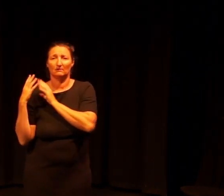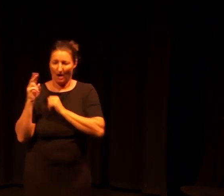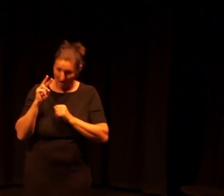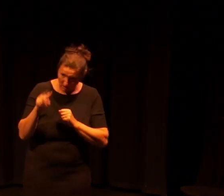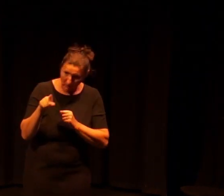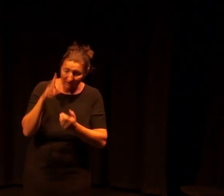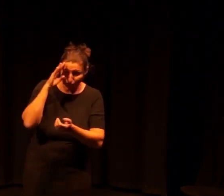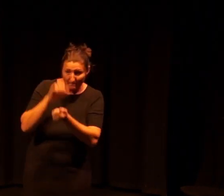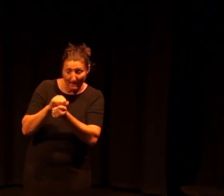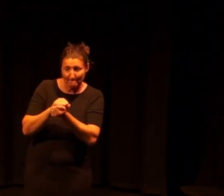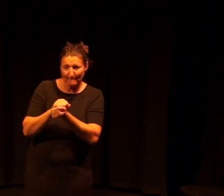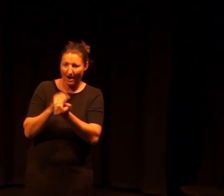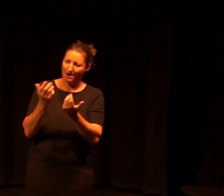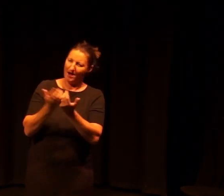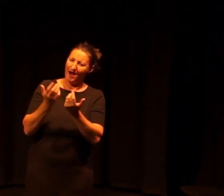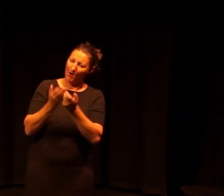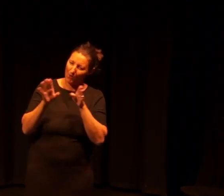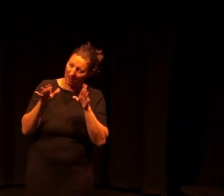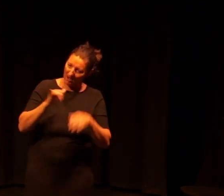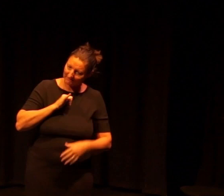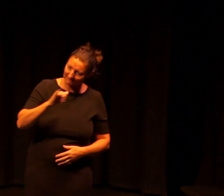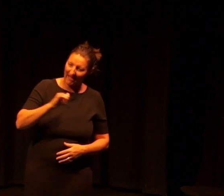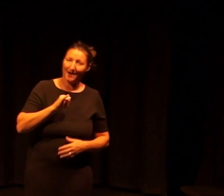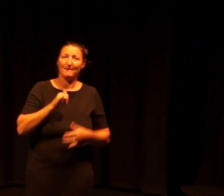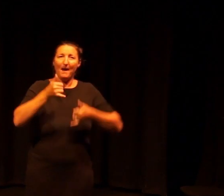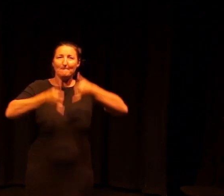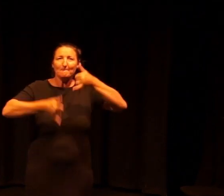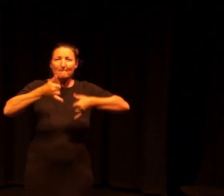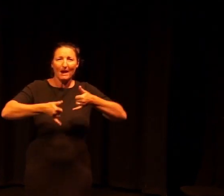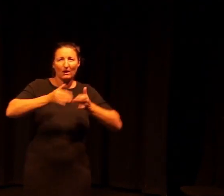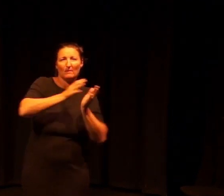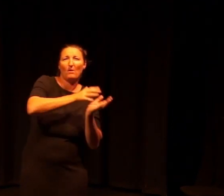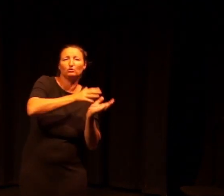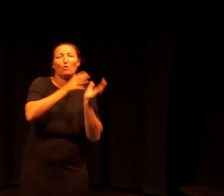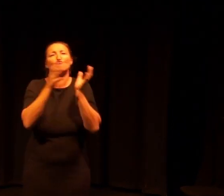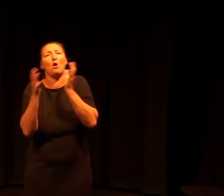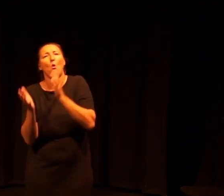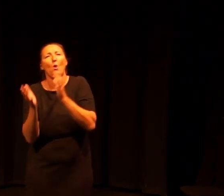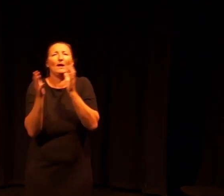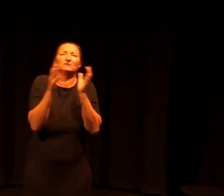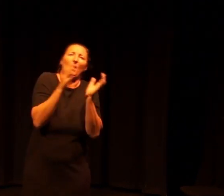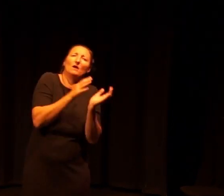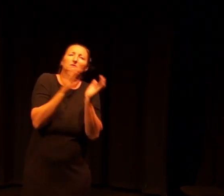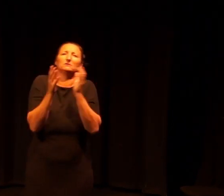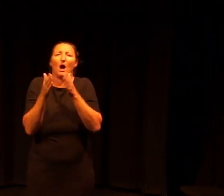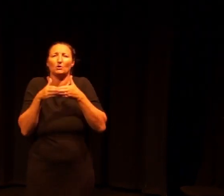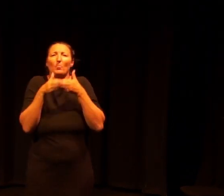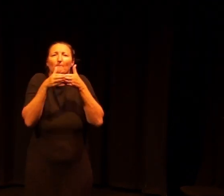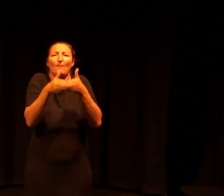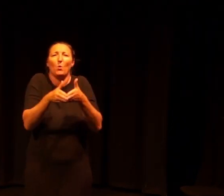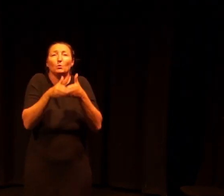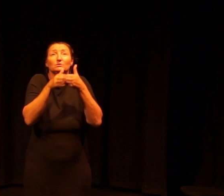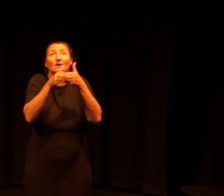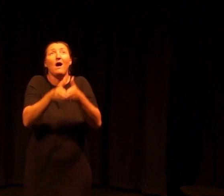remember how it was to feel like bottled milk, rolling side to side on a moving deck, with your